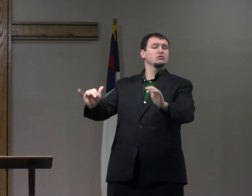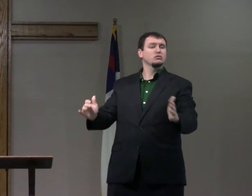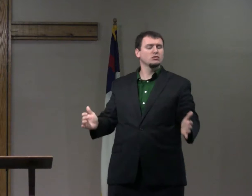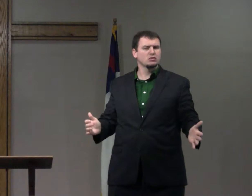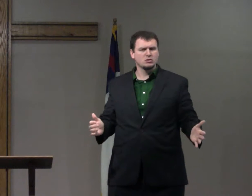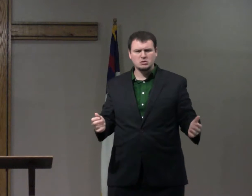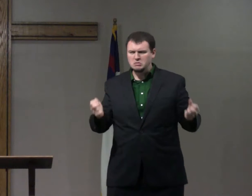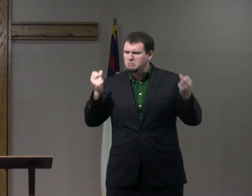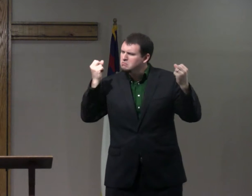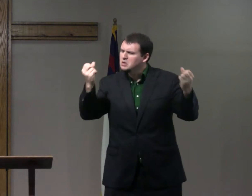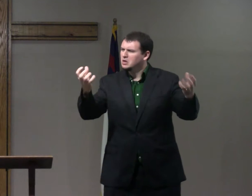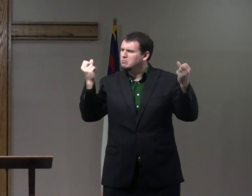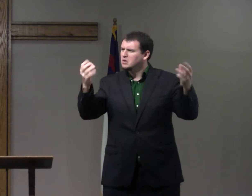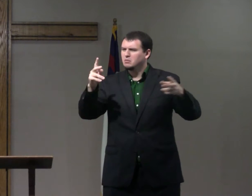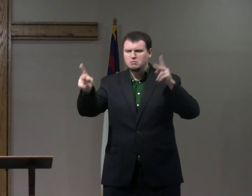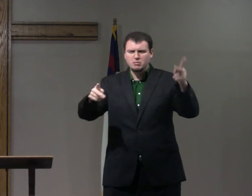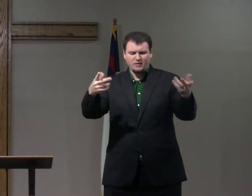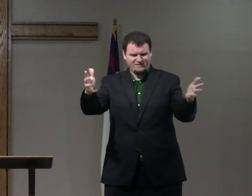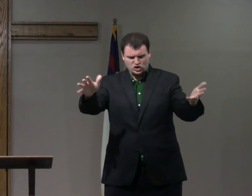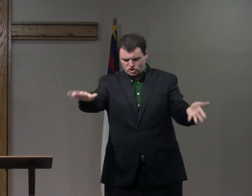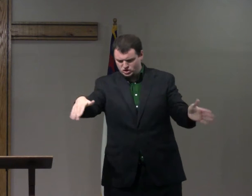his body would still be there, buried.